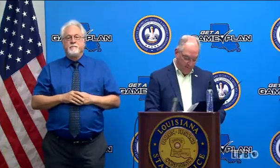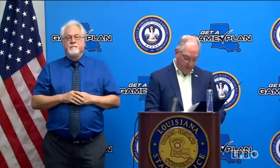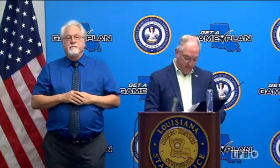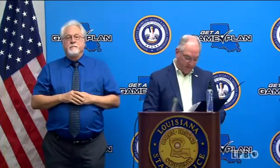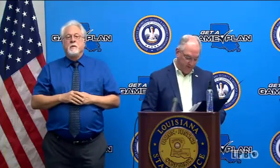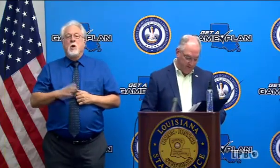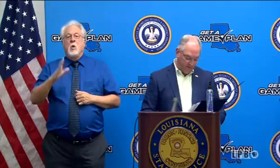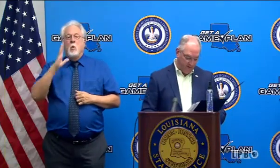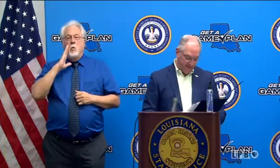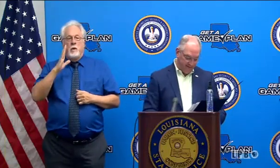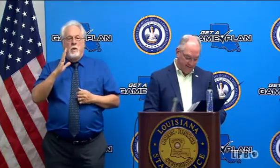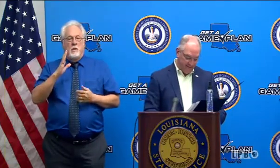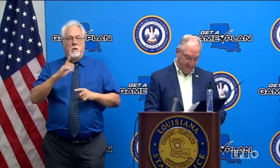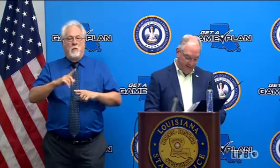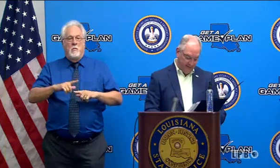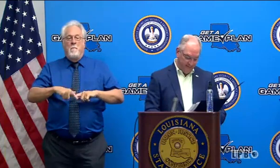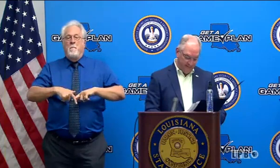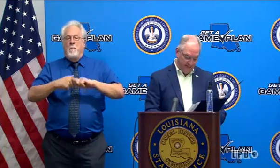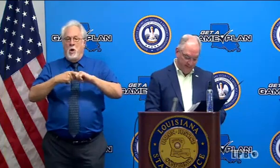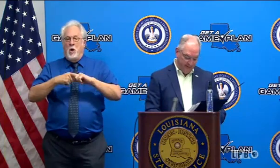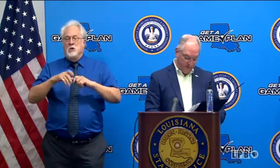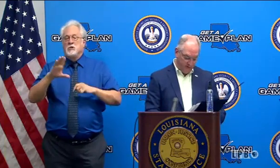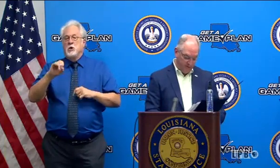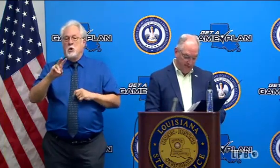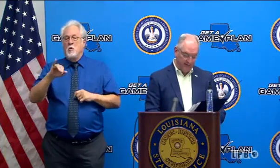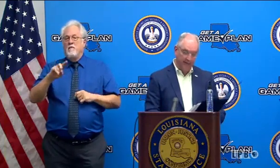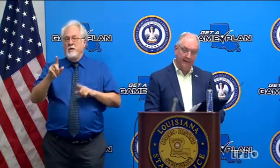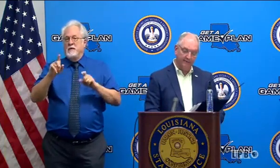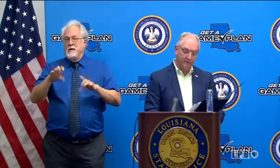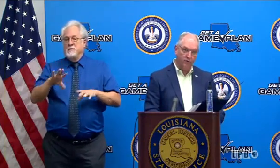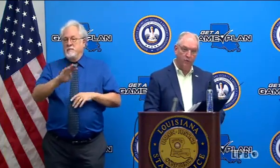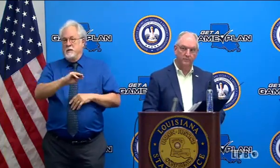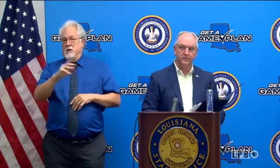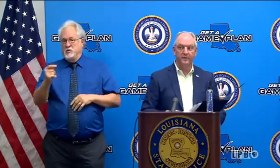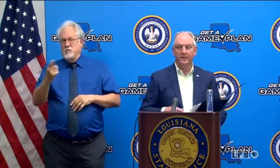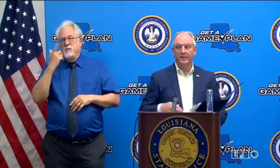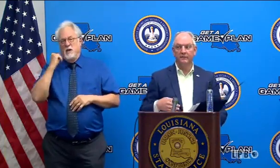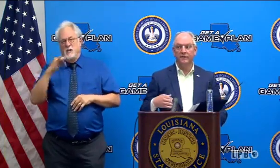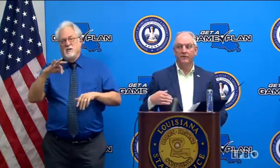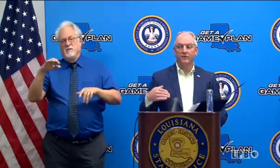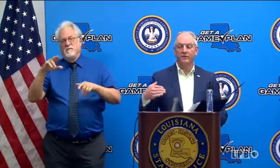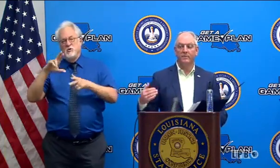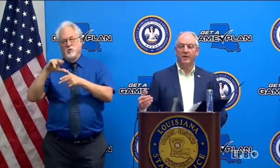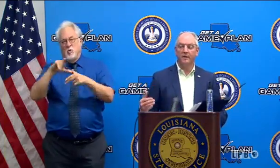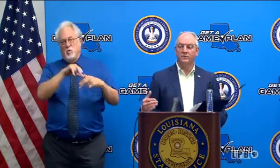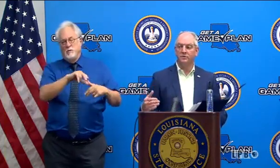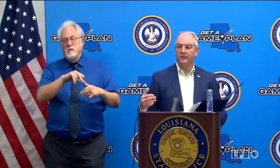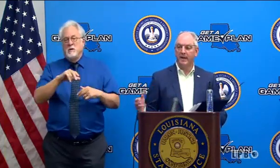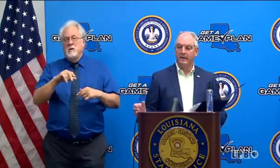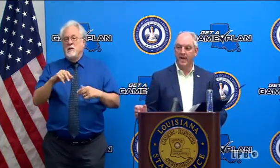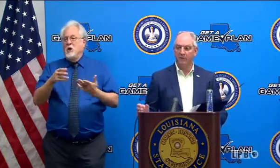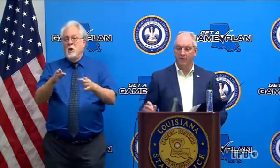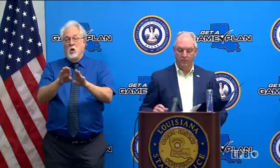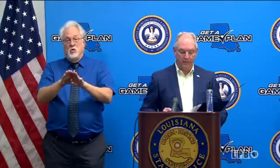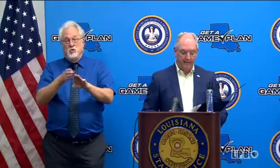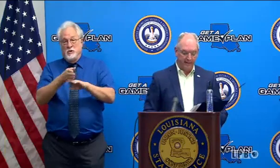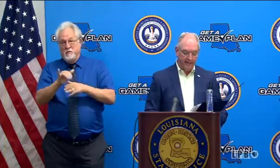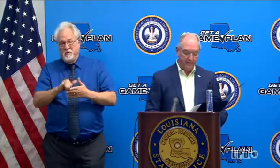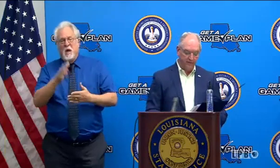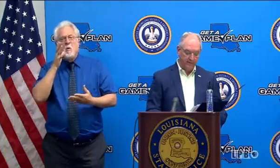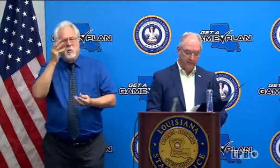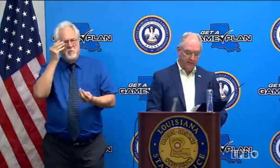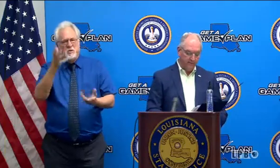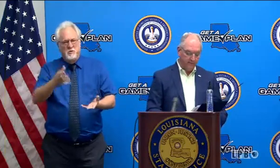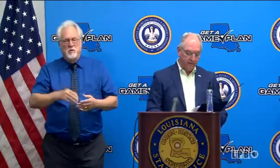We are going to pause COVID testing on Monday and Tuesday in light of the storms. If there are going to be closures beyond that, we will make